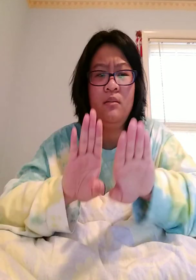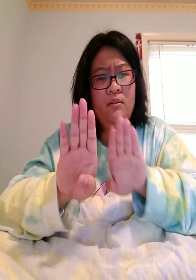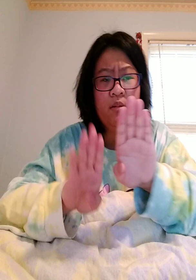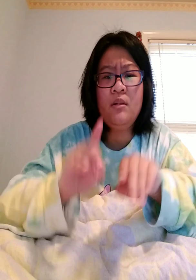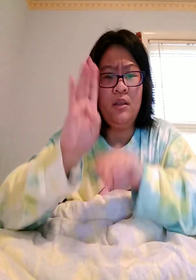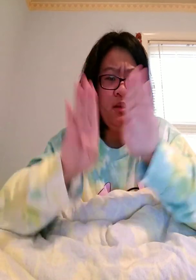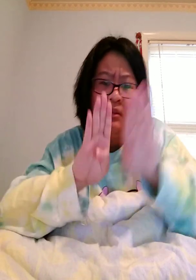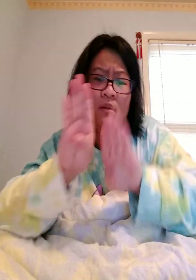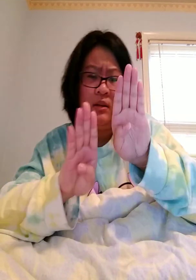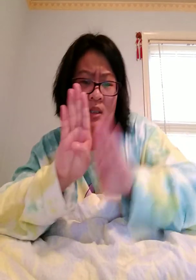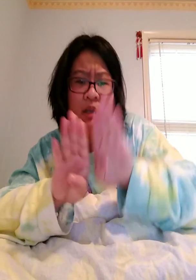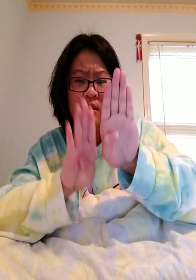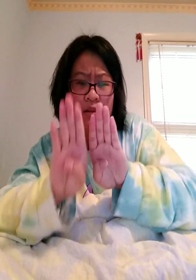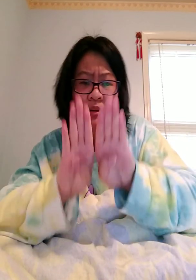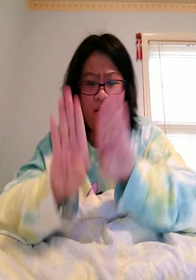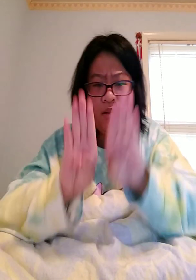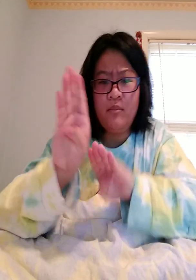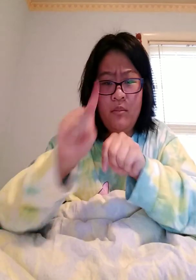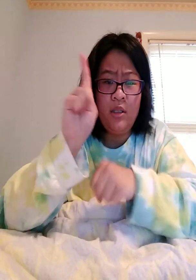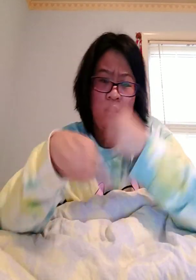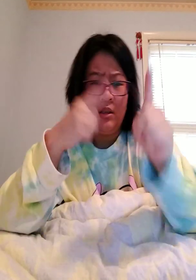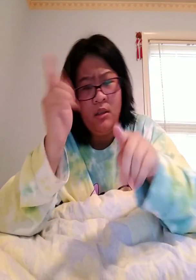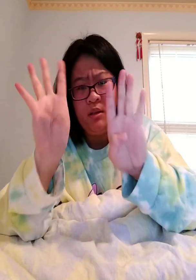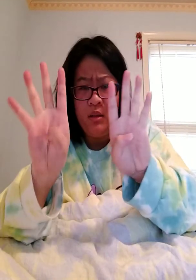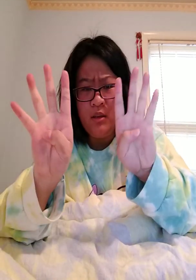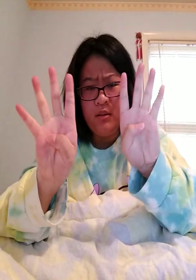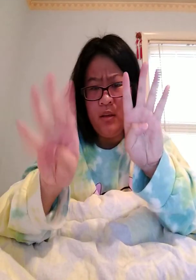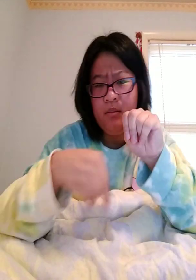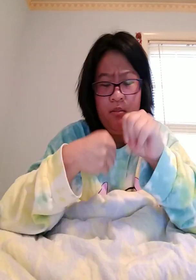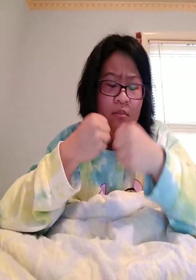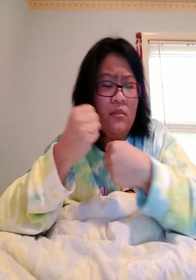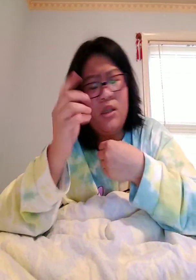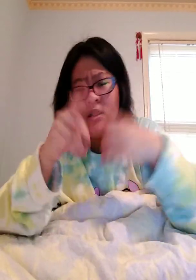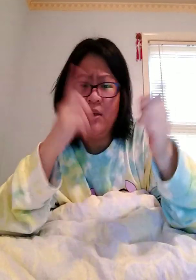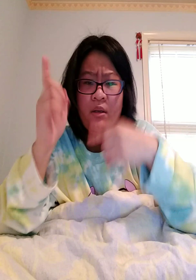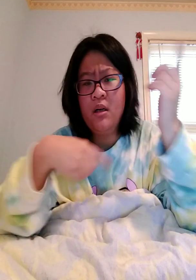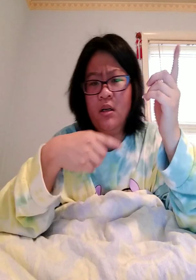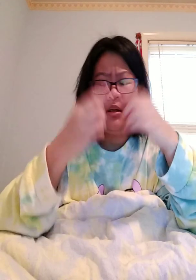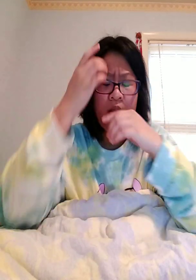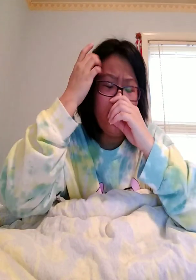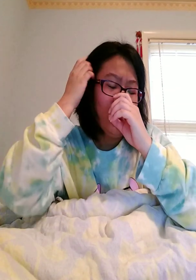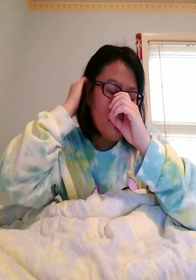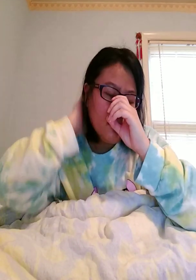a seat in the foyer. Take a number. I was lightning before the thunder. Thunder, thunder.